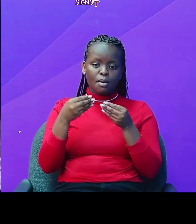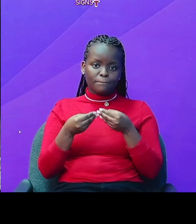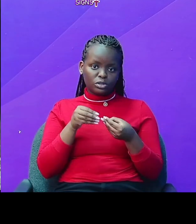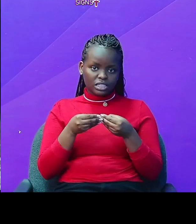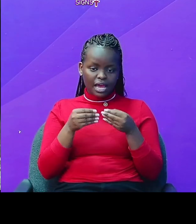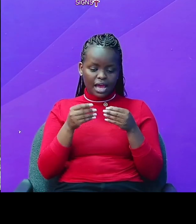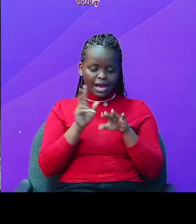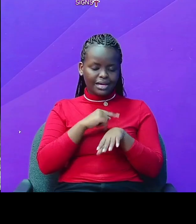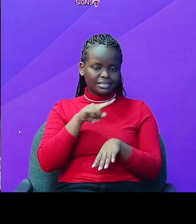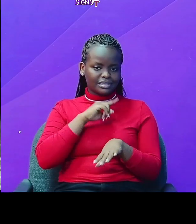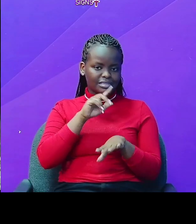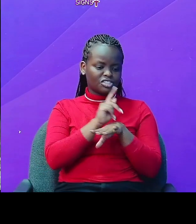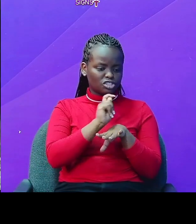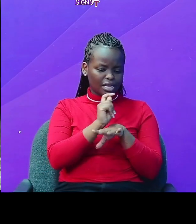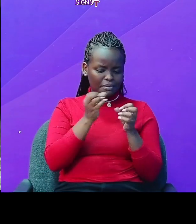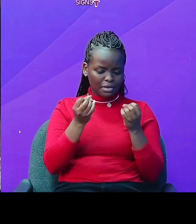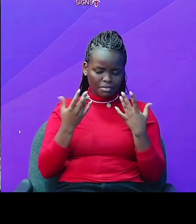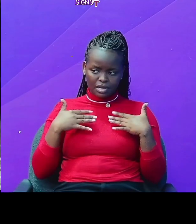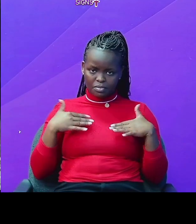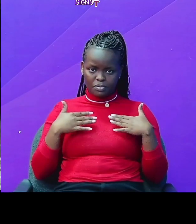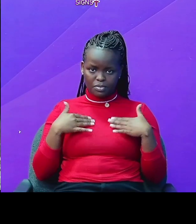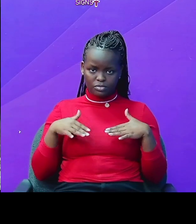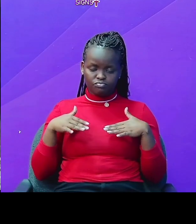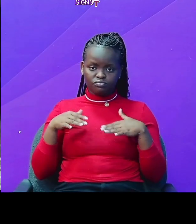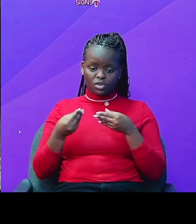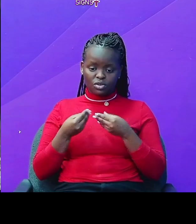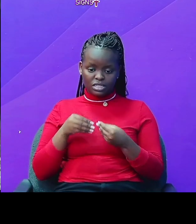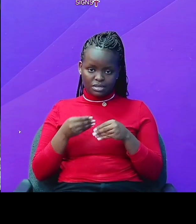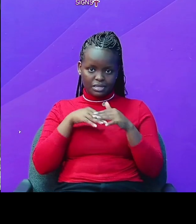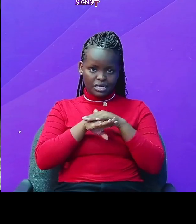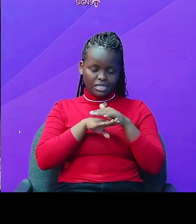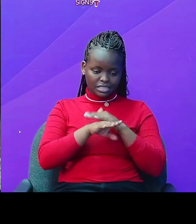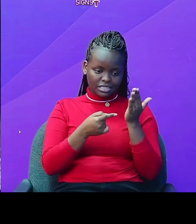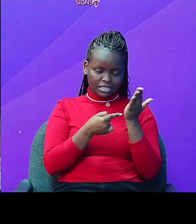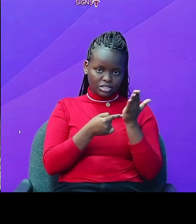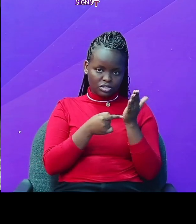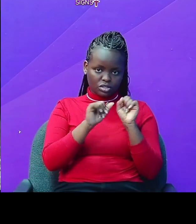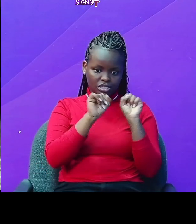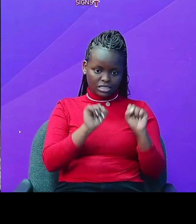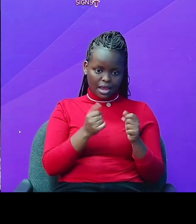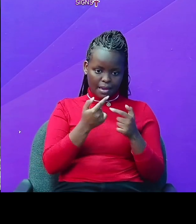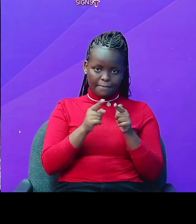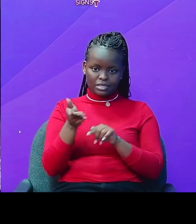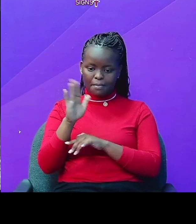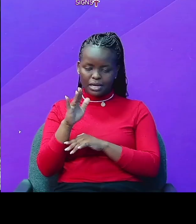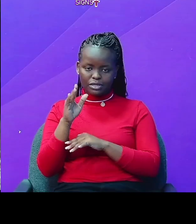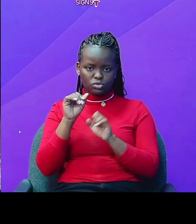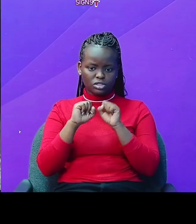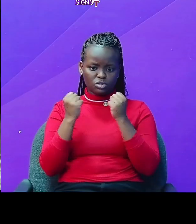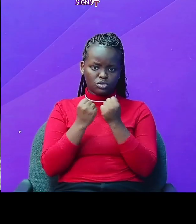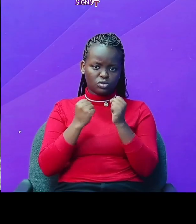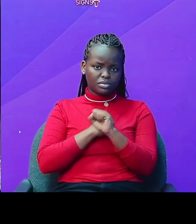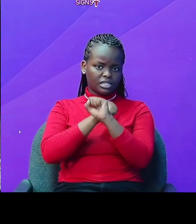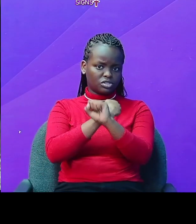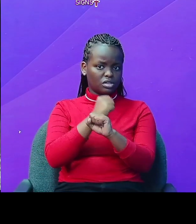many people with disability to have access to digital system. But back to the social protection, because the